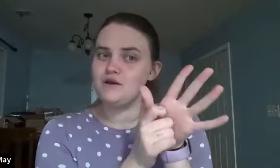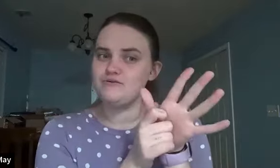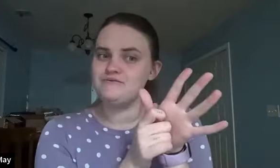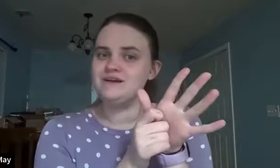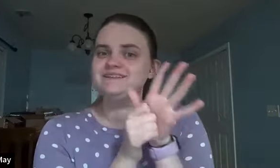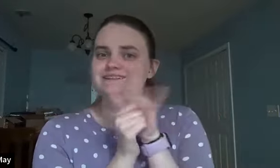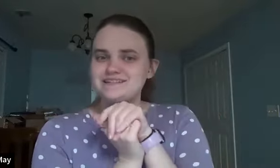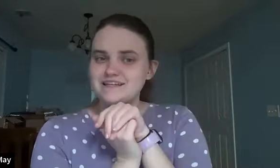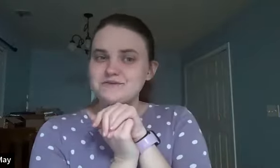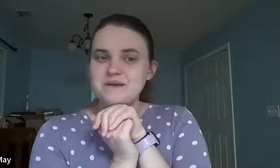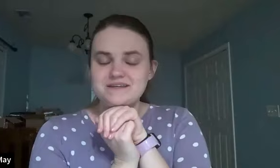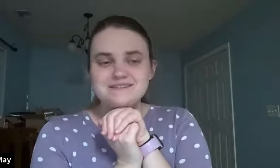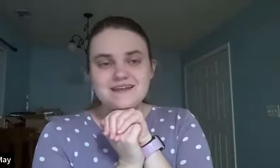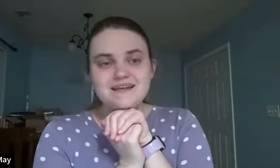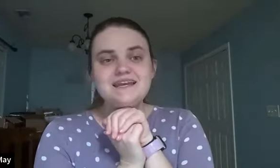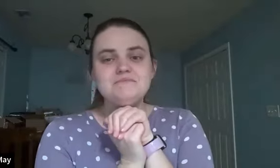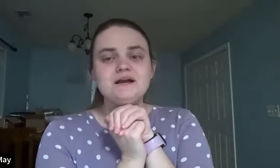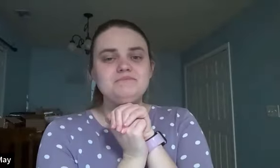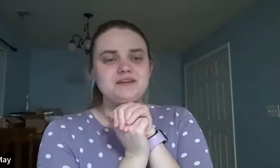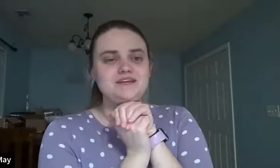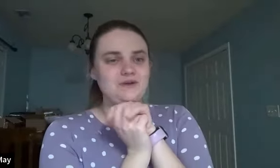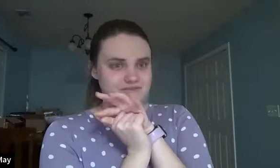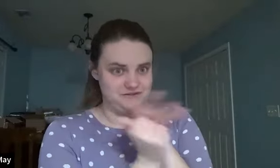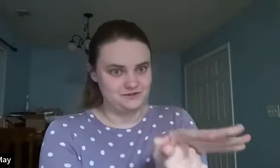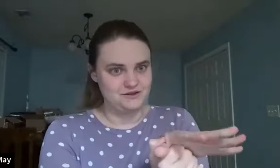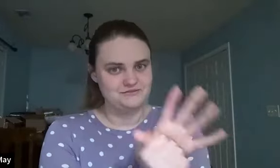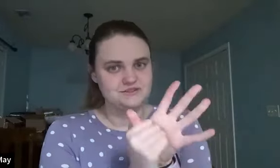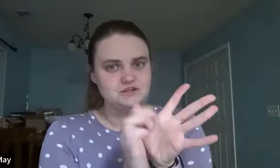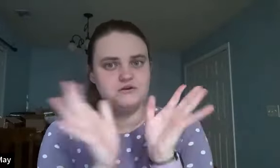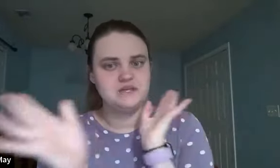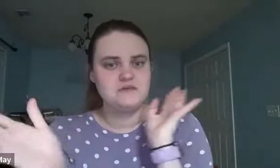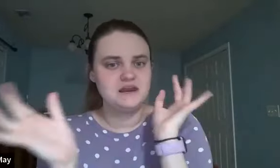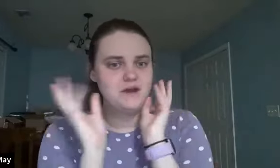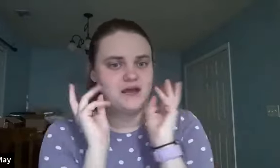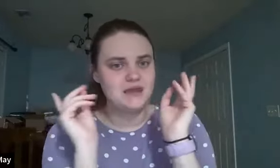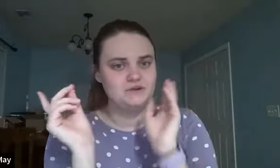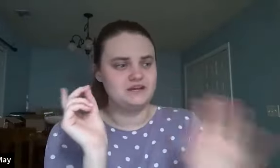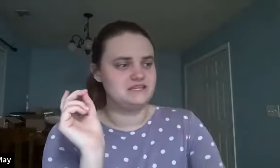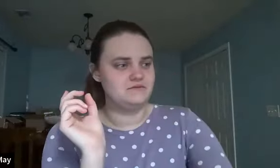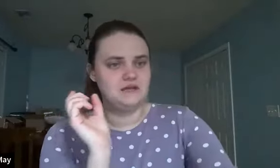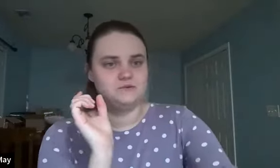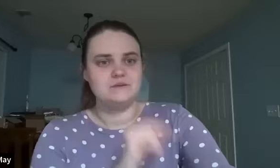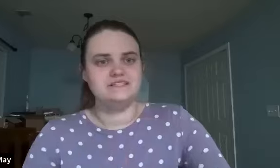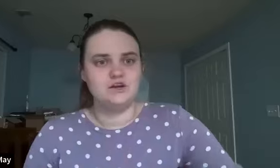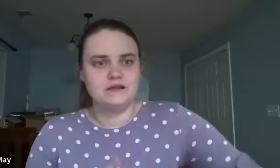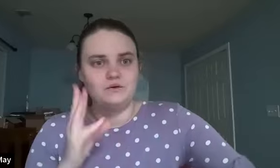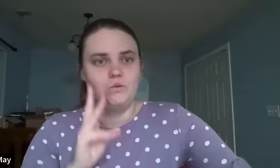go, the less likely there might be a sign. It might be you have to fingerspell. So keep that in mind when you guys think of animals. I'm gonna take a quick little